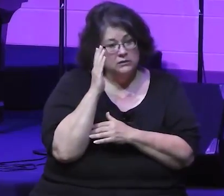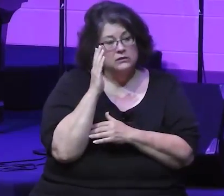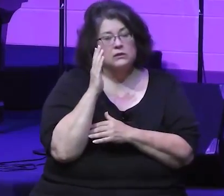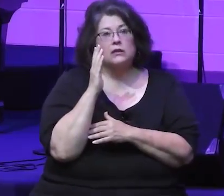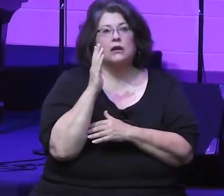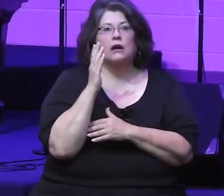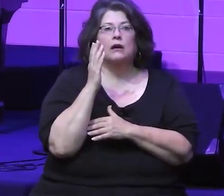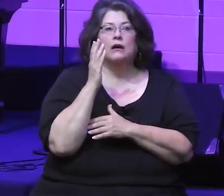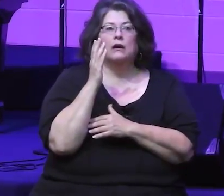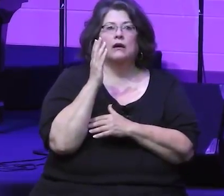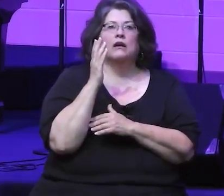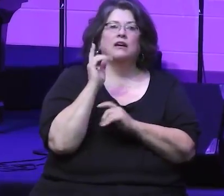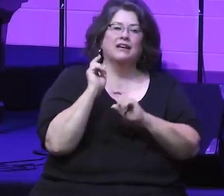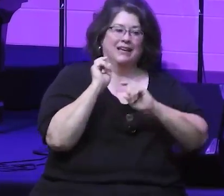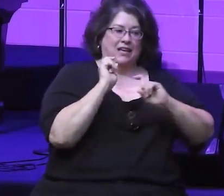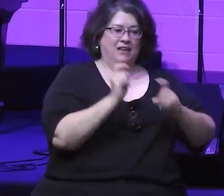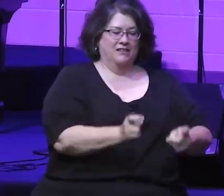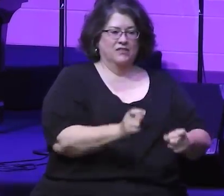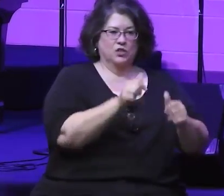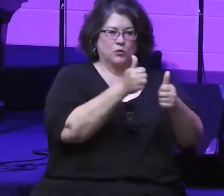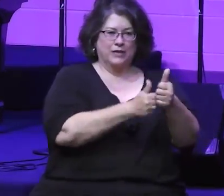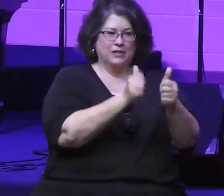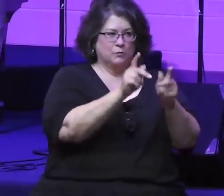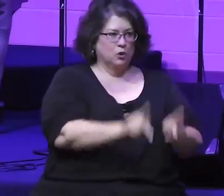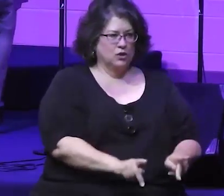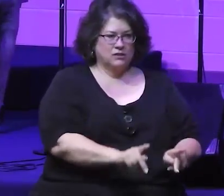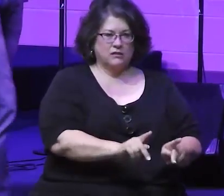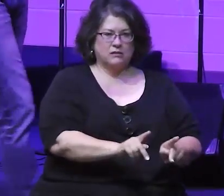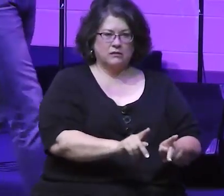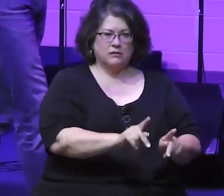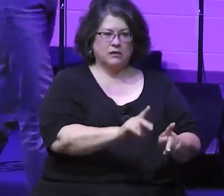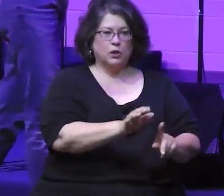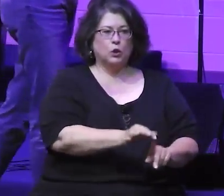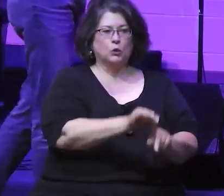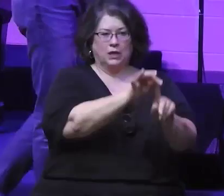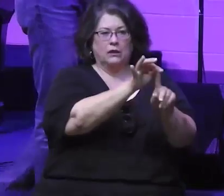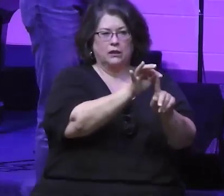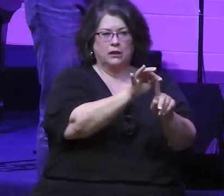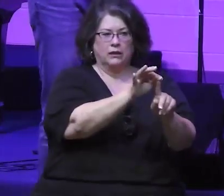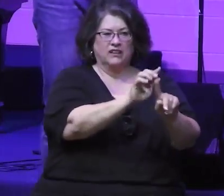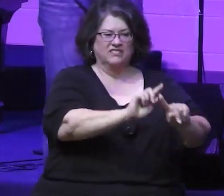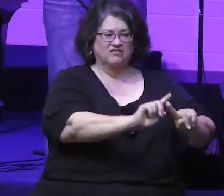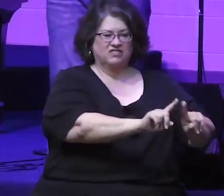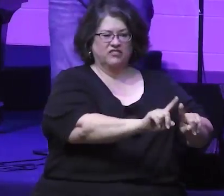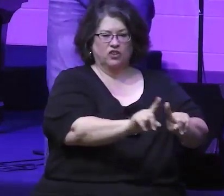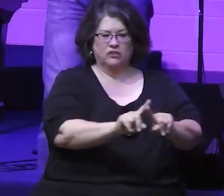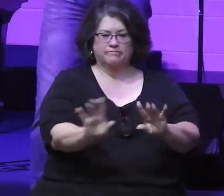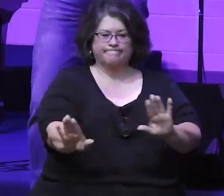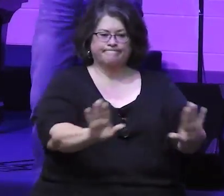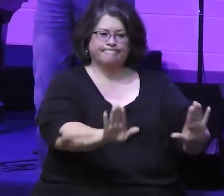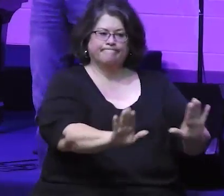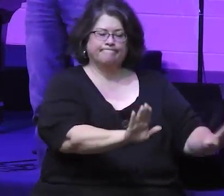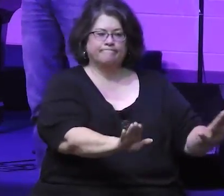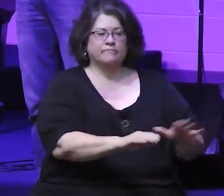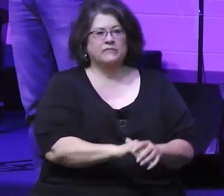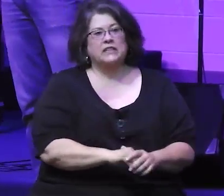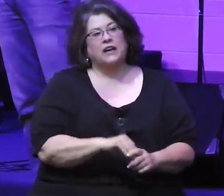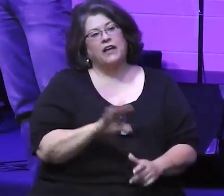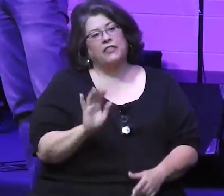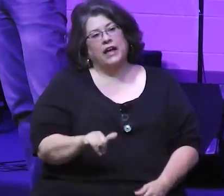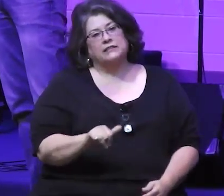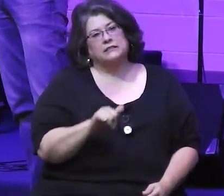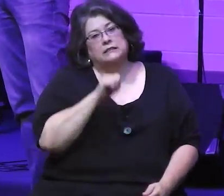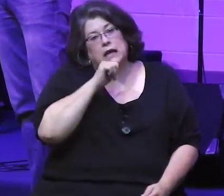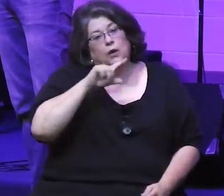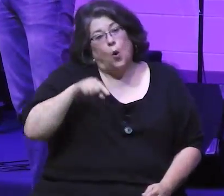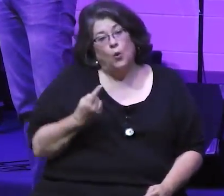diversity, different for every person. This would be very easy for us to find as we talk about spiritual gifts passages. We could look at a number of different places. This isn't a foreign